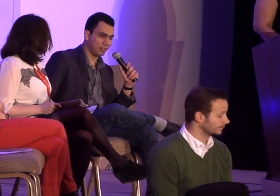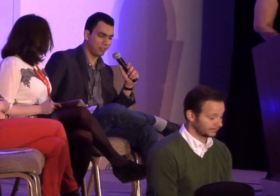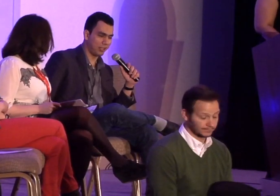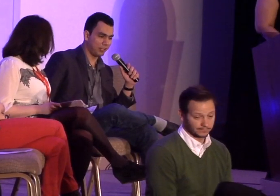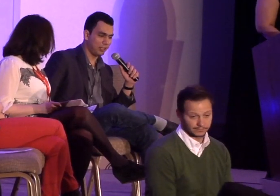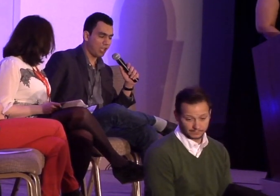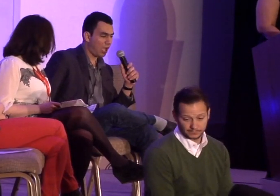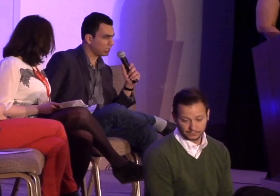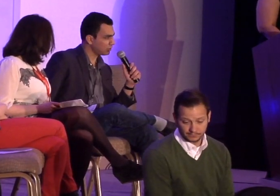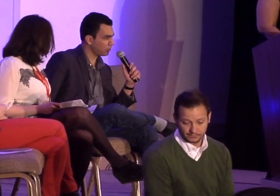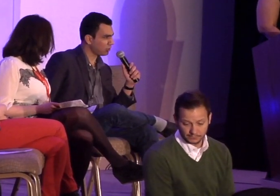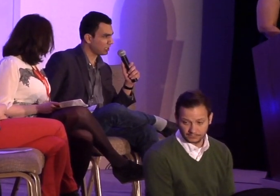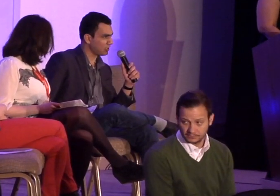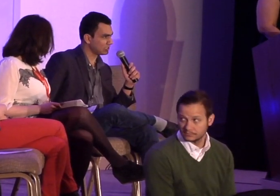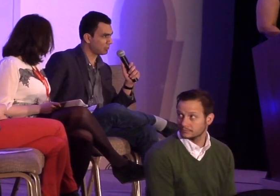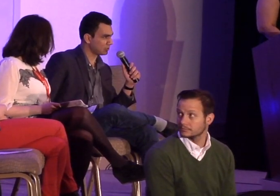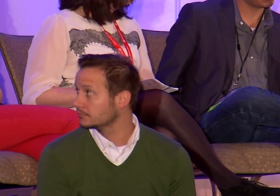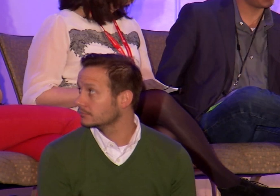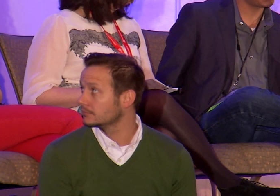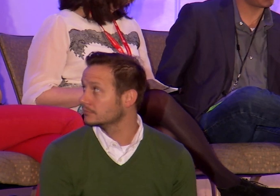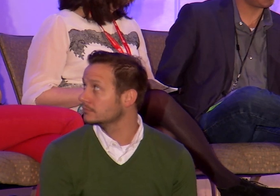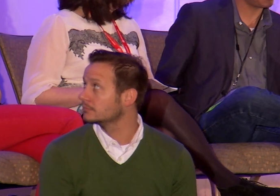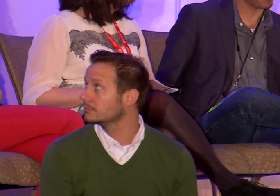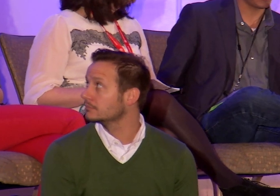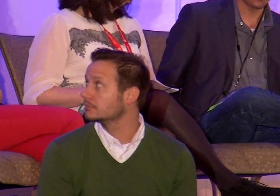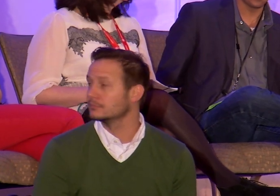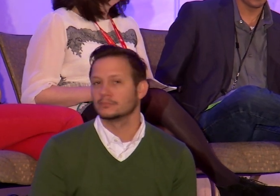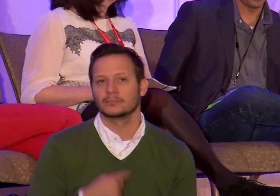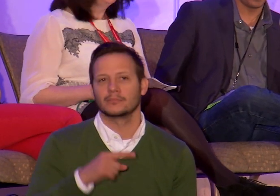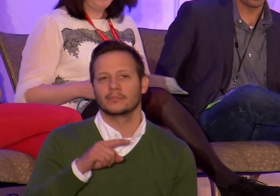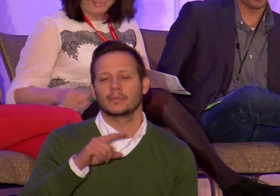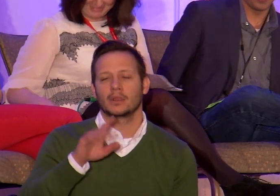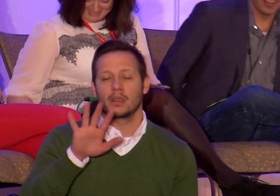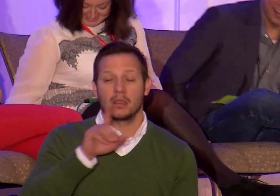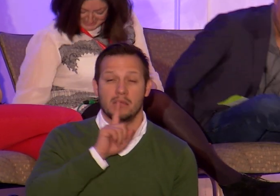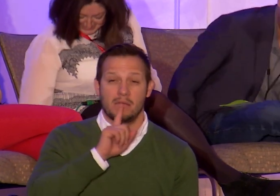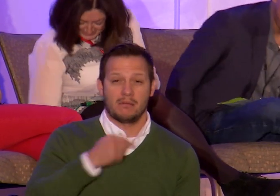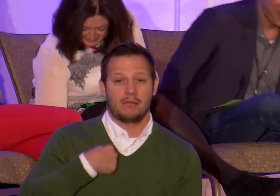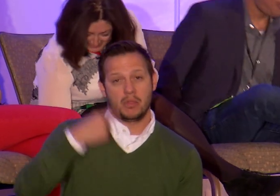Well, I actually thought atheism was a Jewish conspiracy.